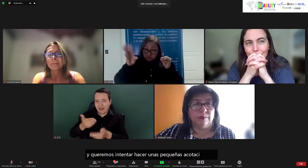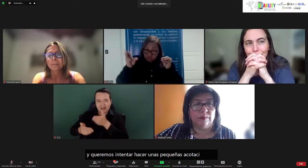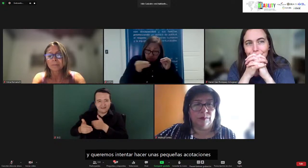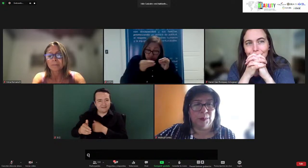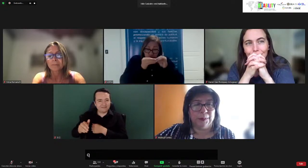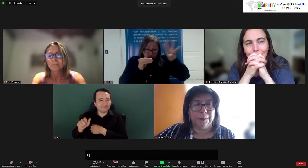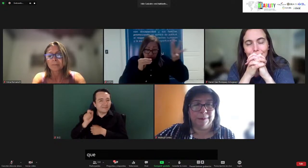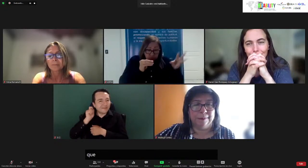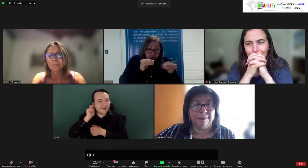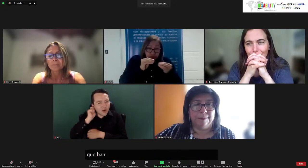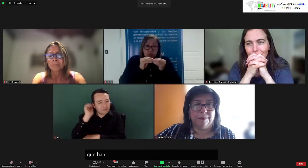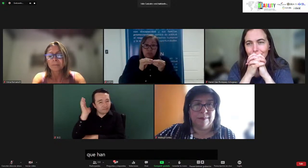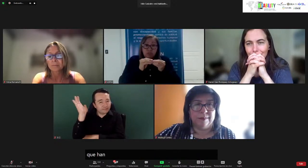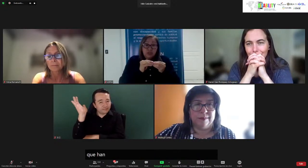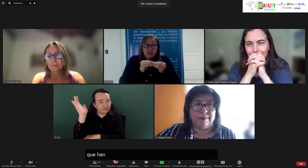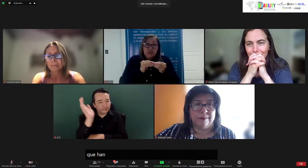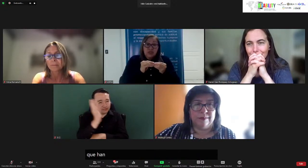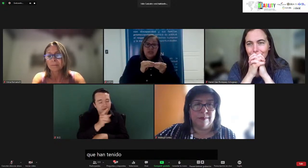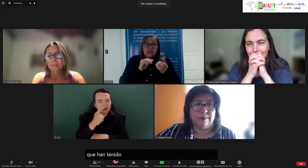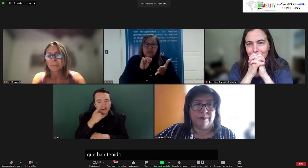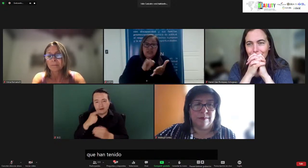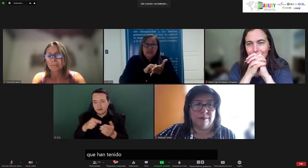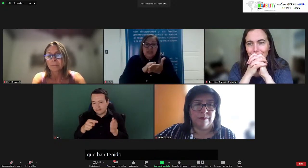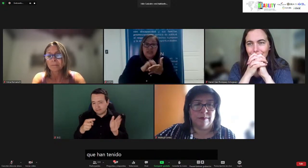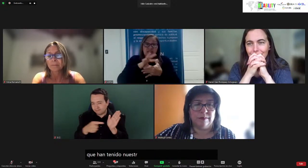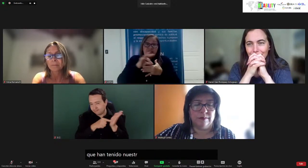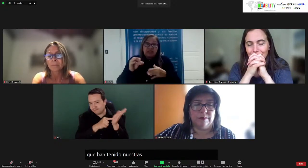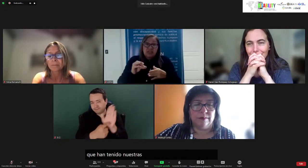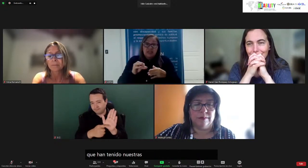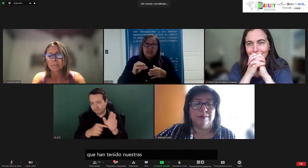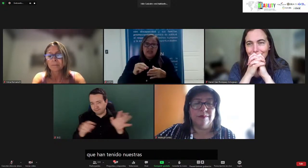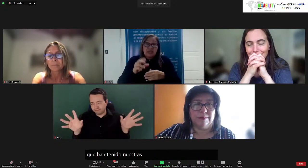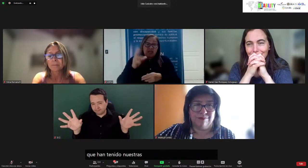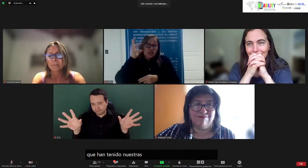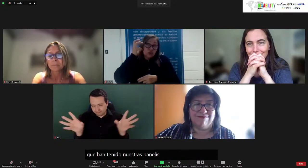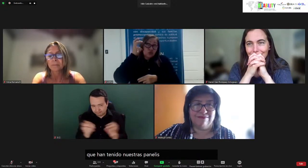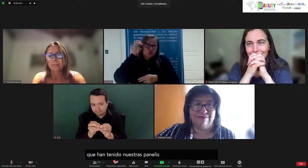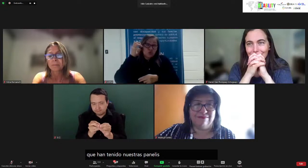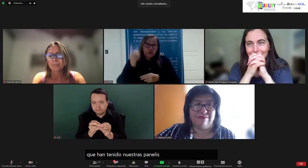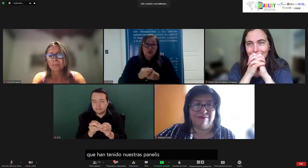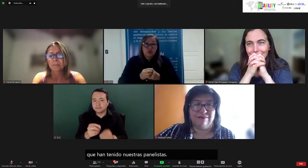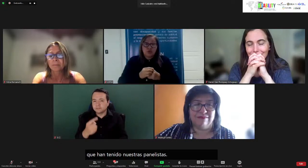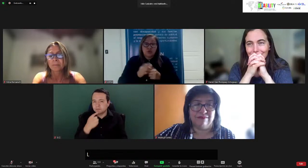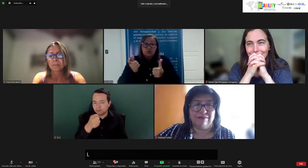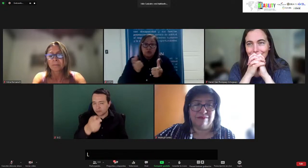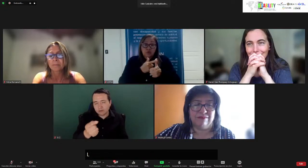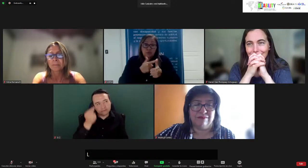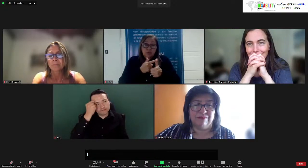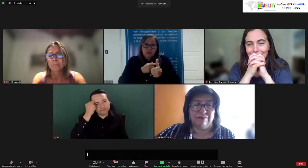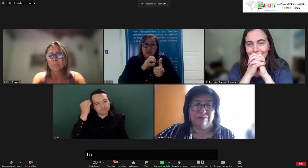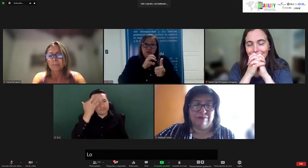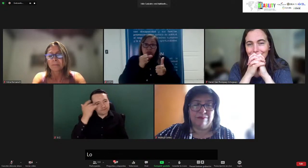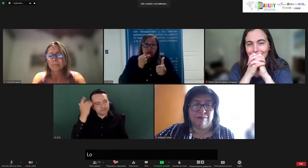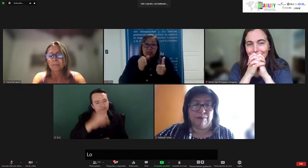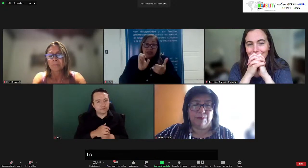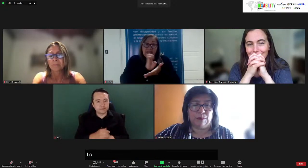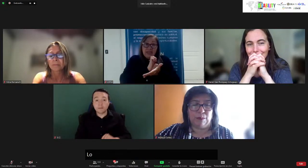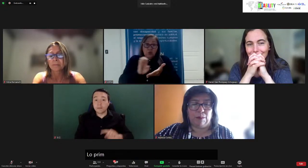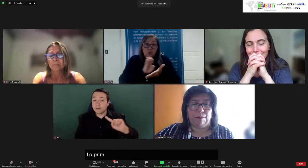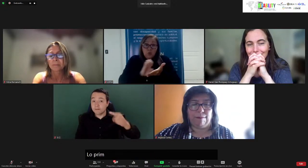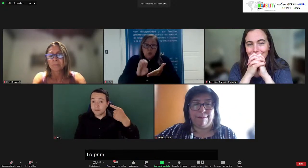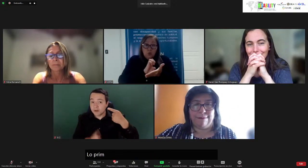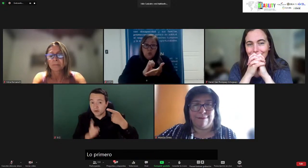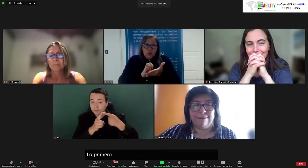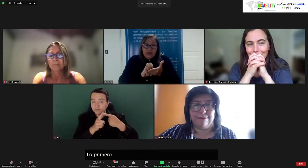talk about what our panelists have said and i want to leave these